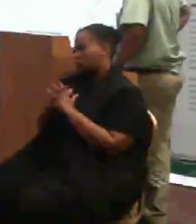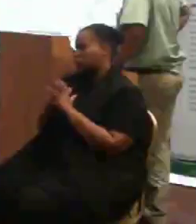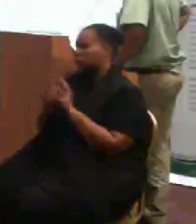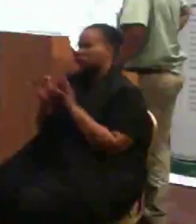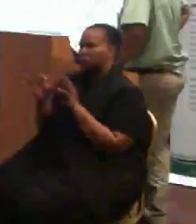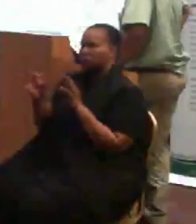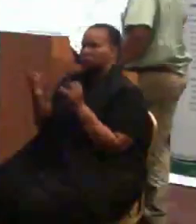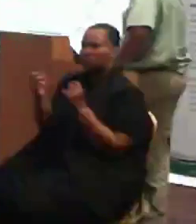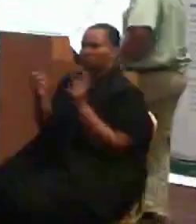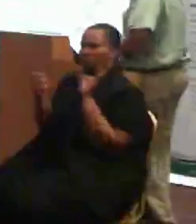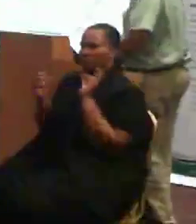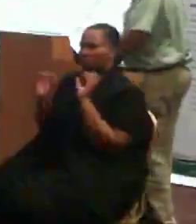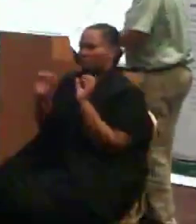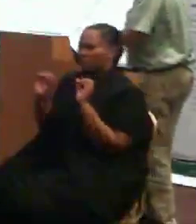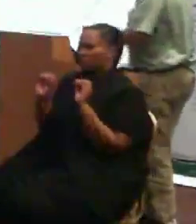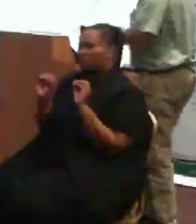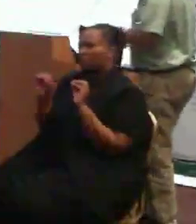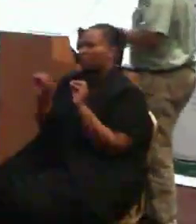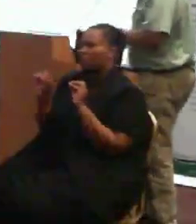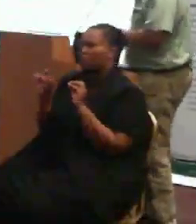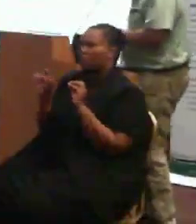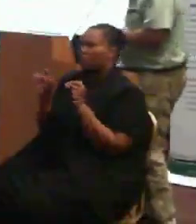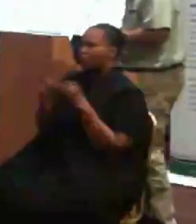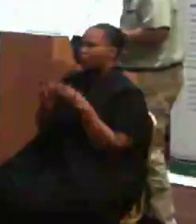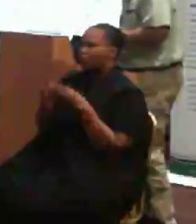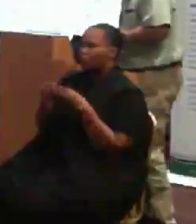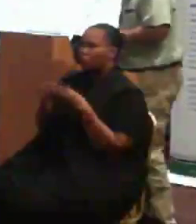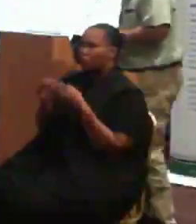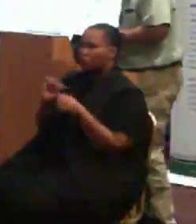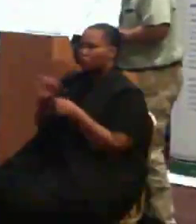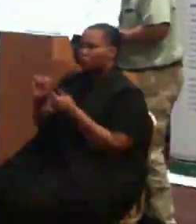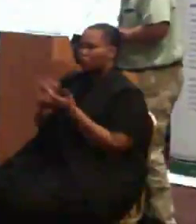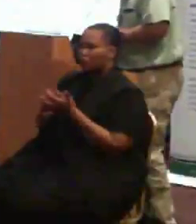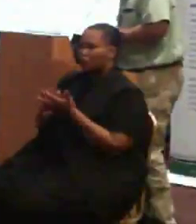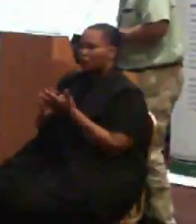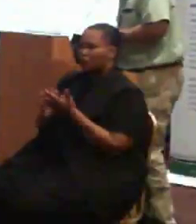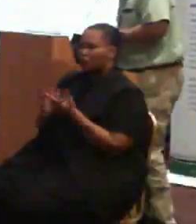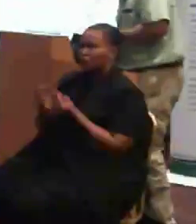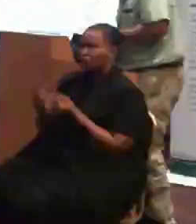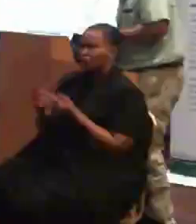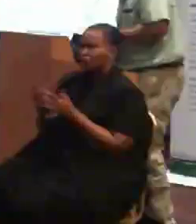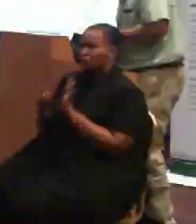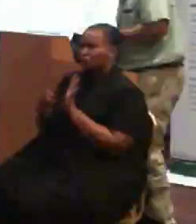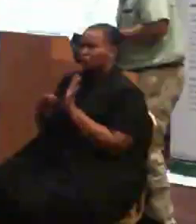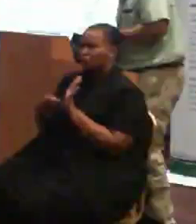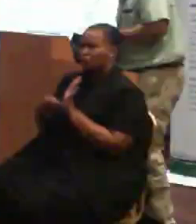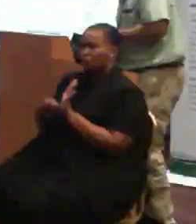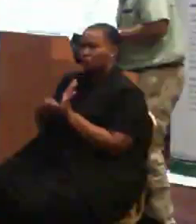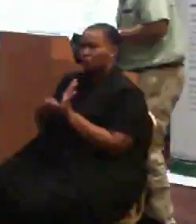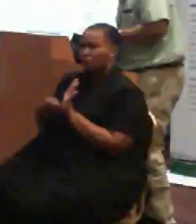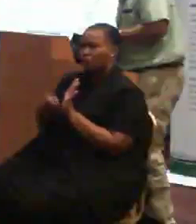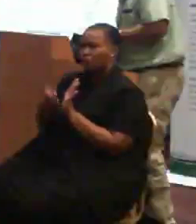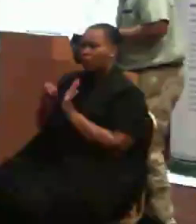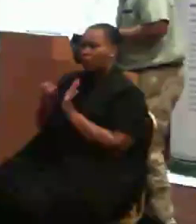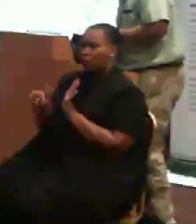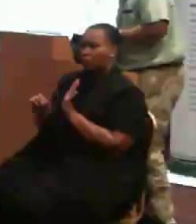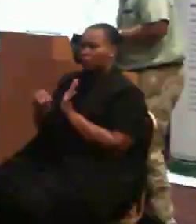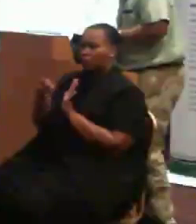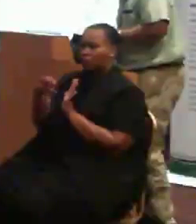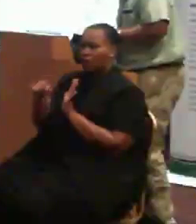Have you and your members done any of a calculation that indicate whether this is